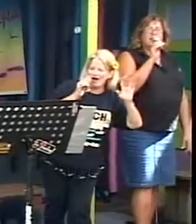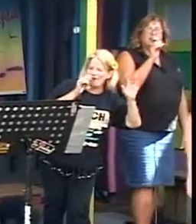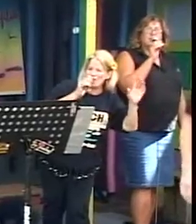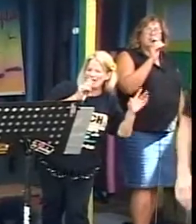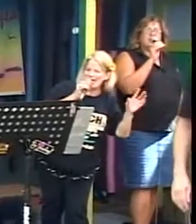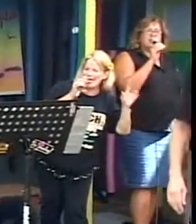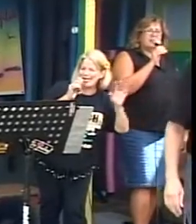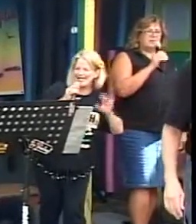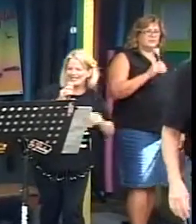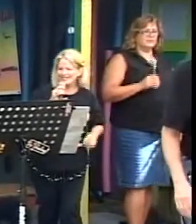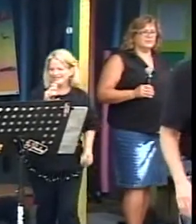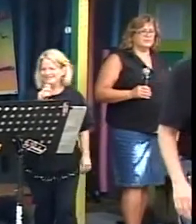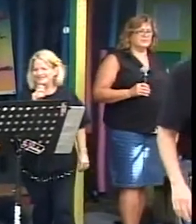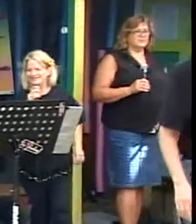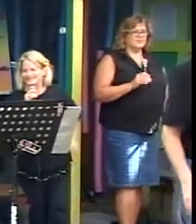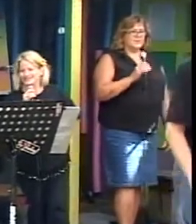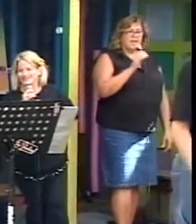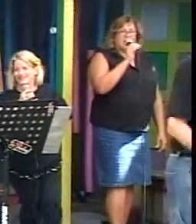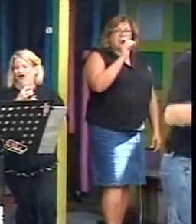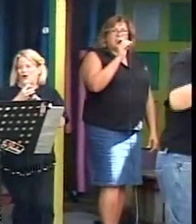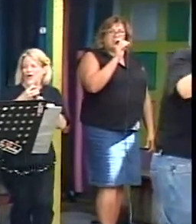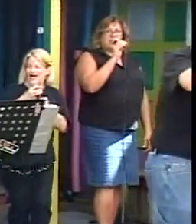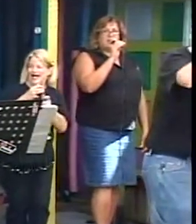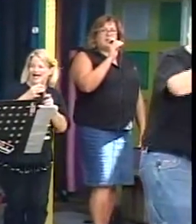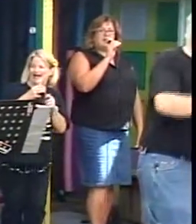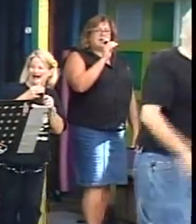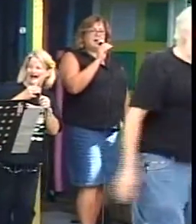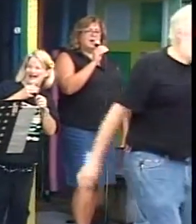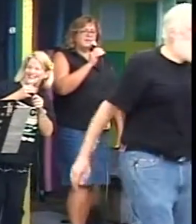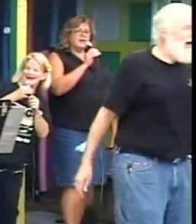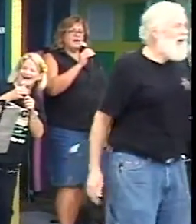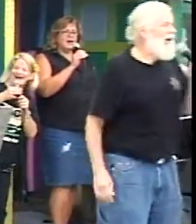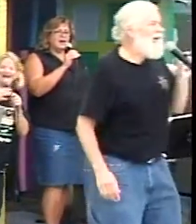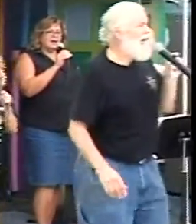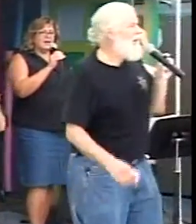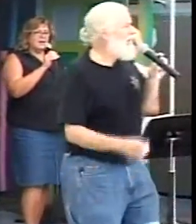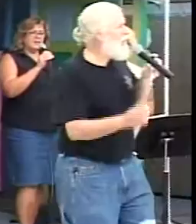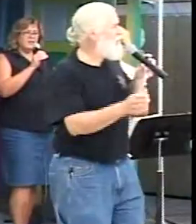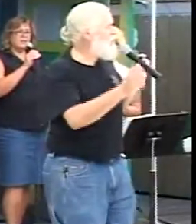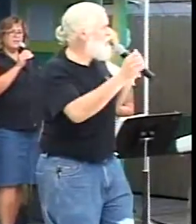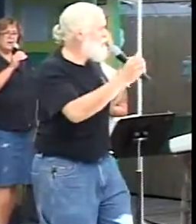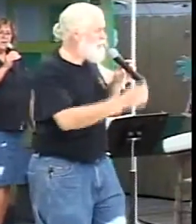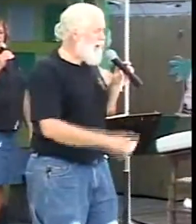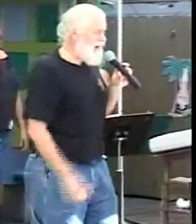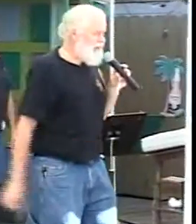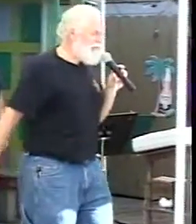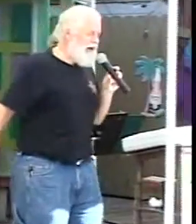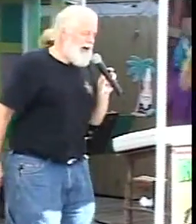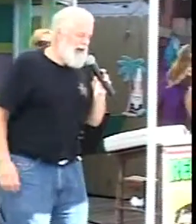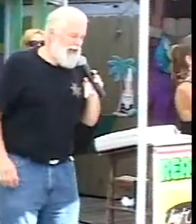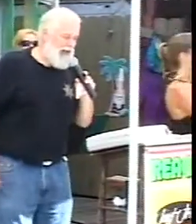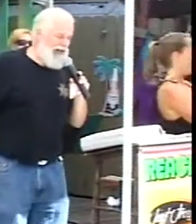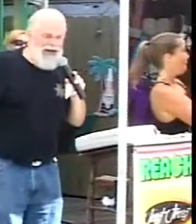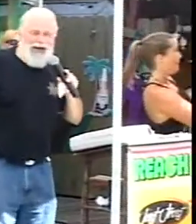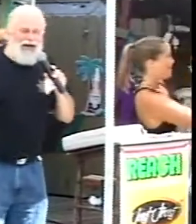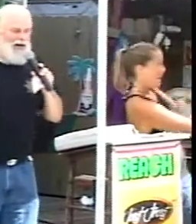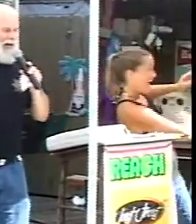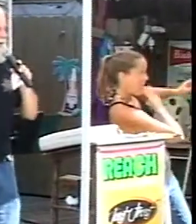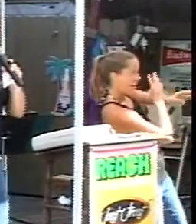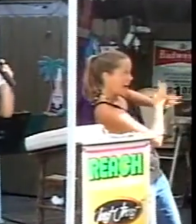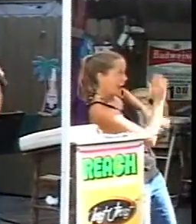I'll fly away in the morning when I die, hallelujah, by and by.